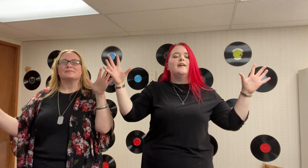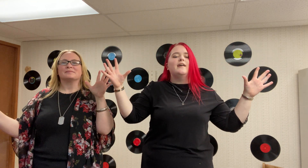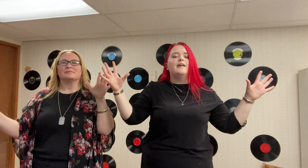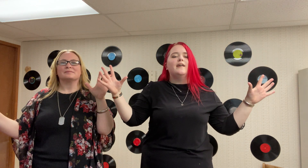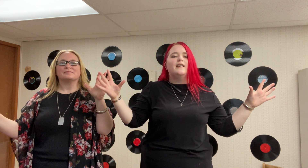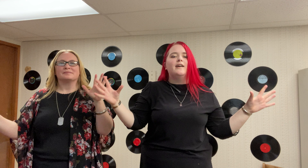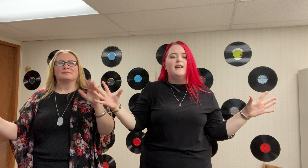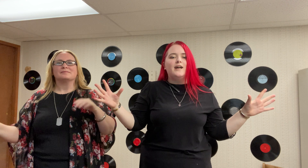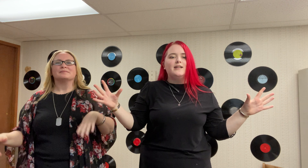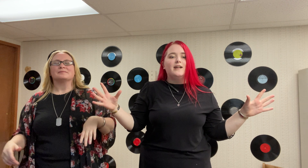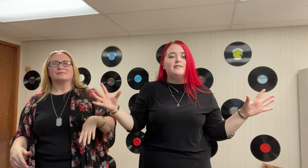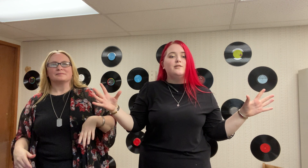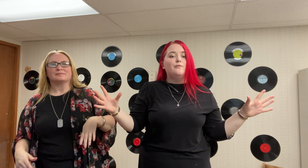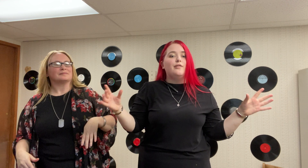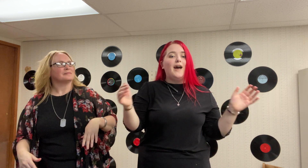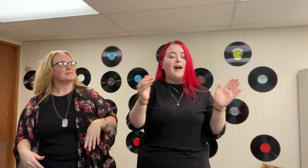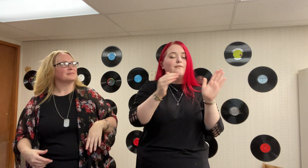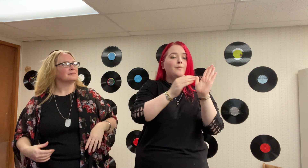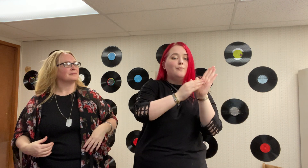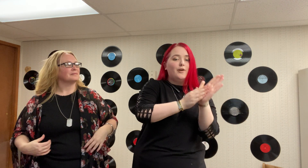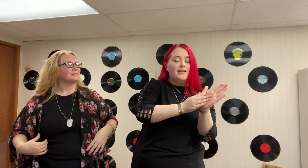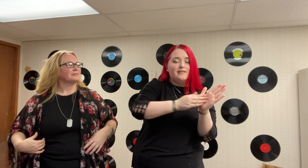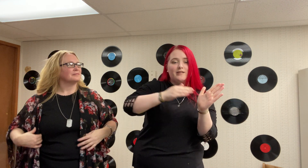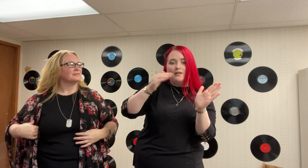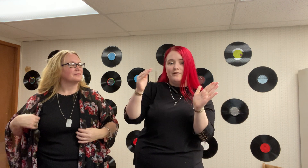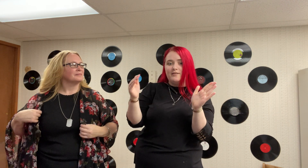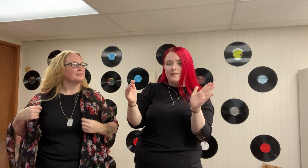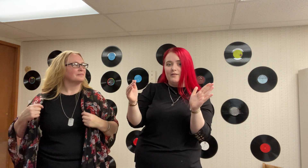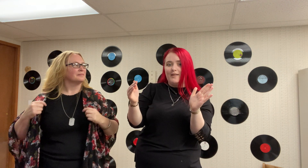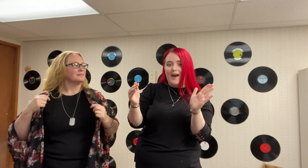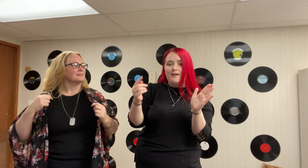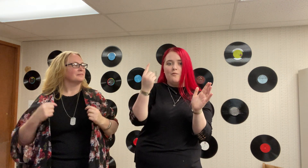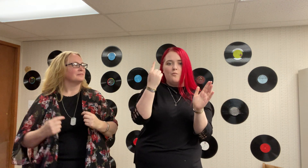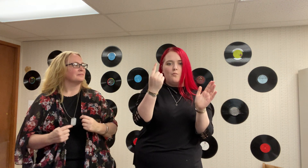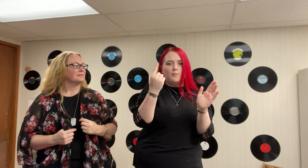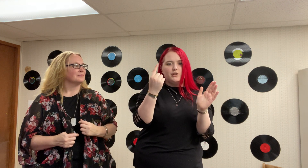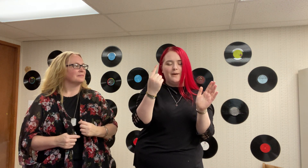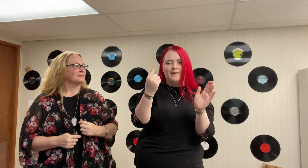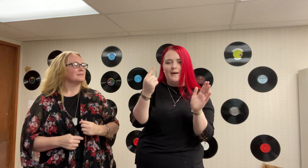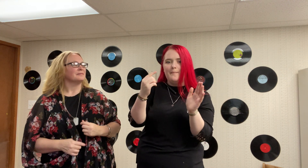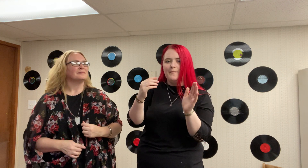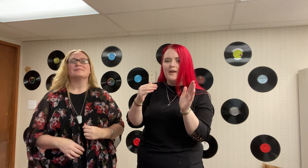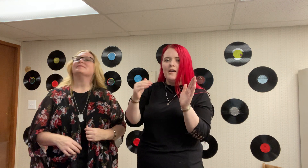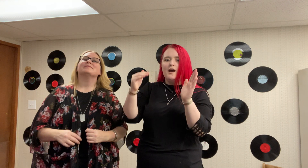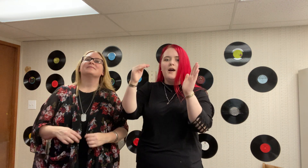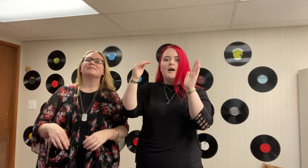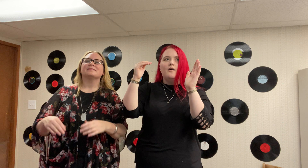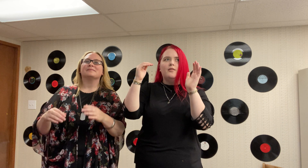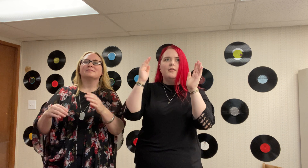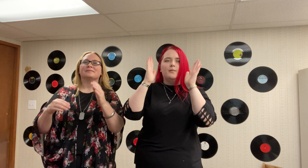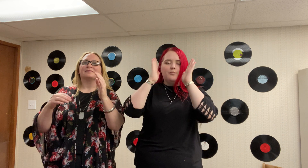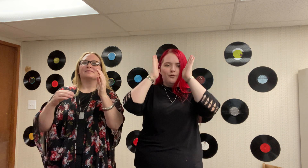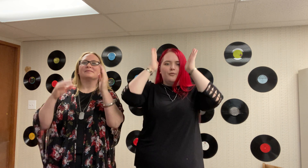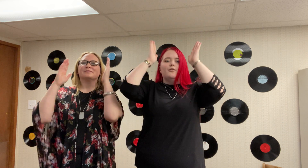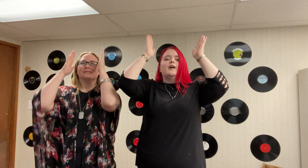awake. Let's do that from brightest colors to that one more time, okay? The